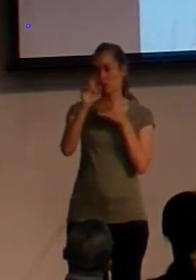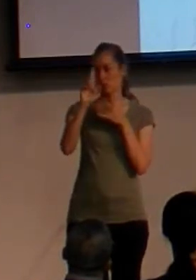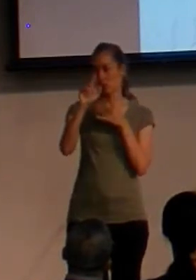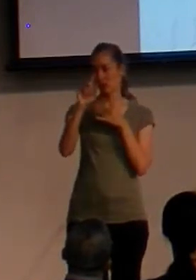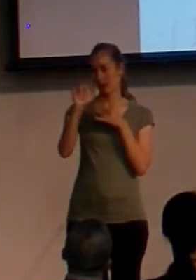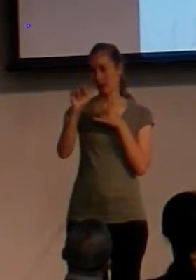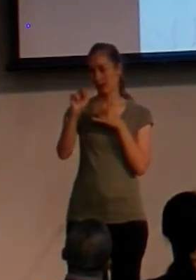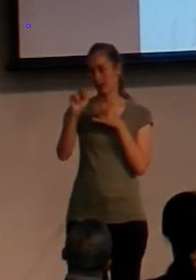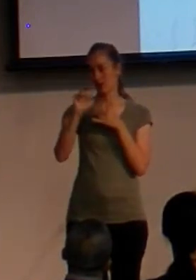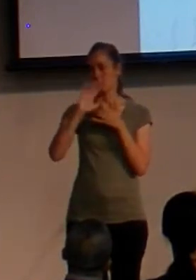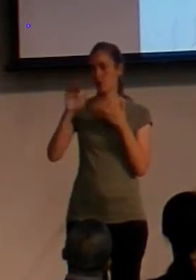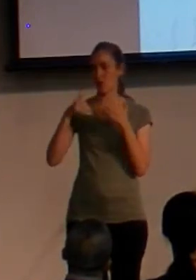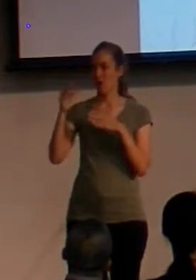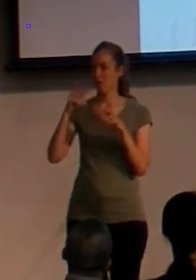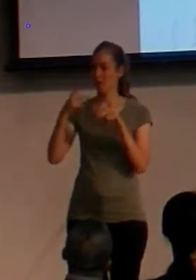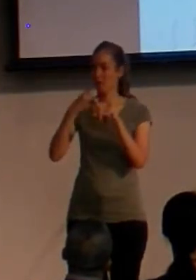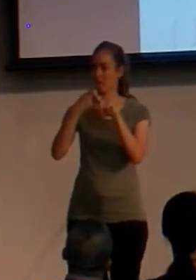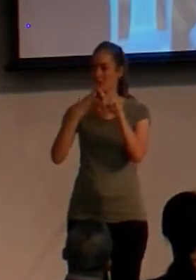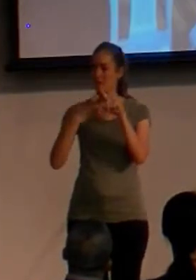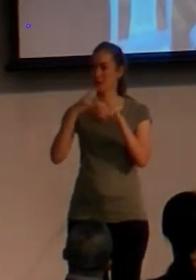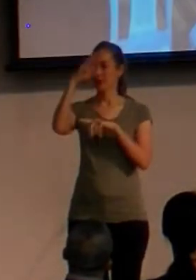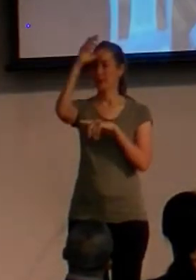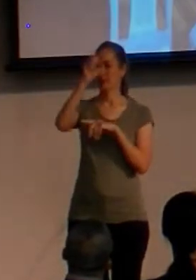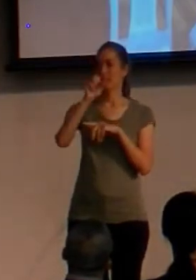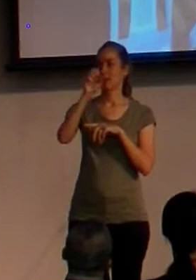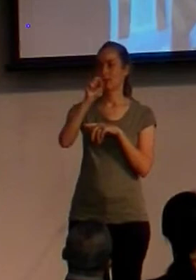all of these people are South Sudanese that we're talking about in the refugee camps.